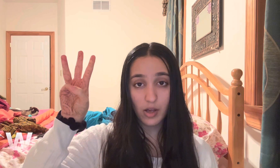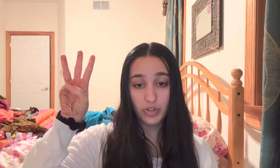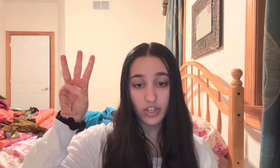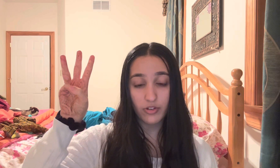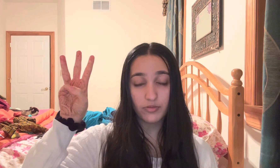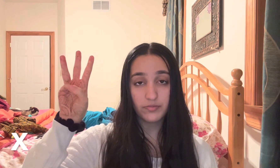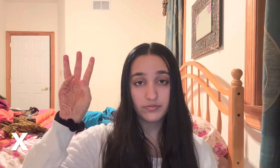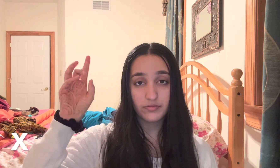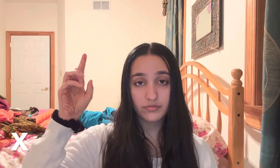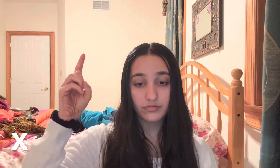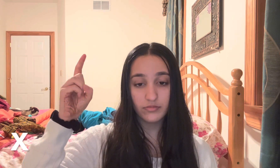W,